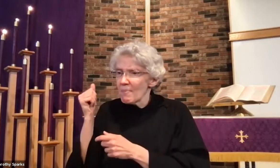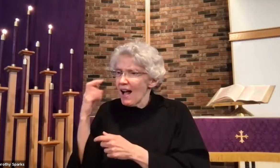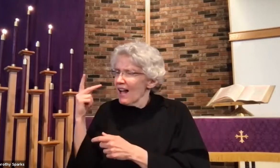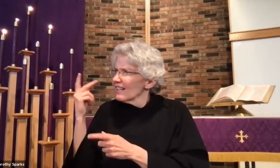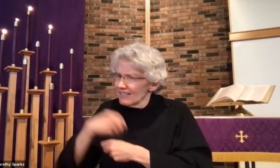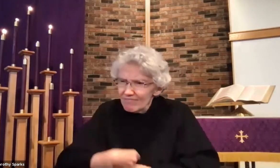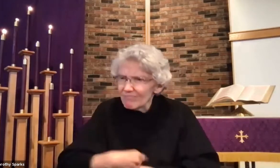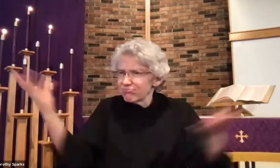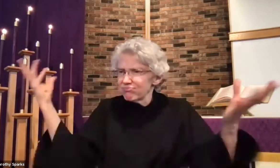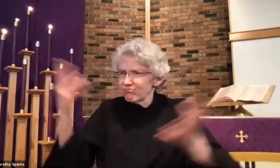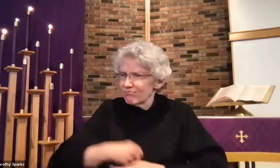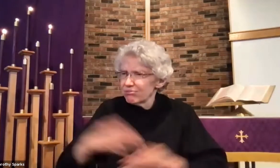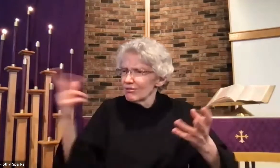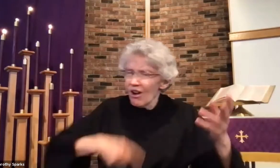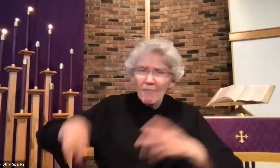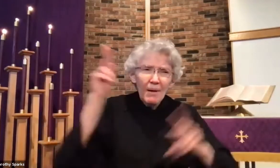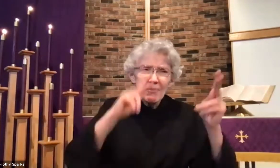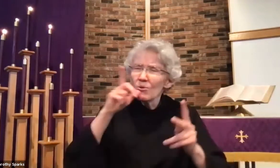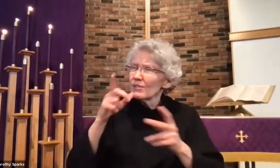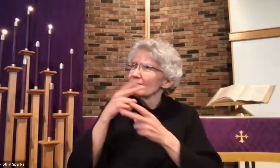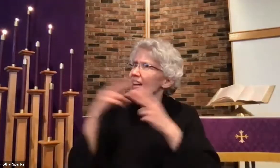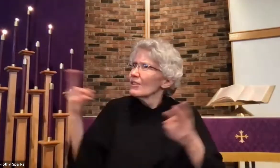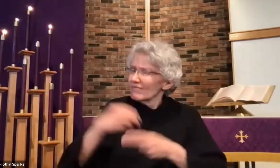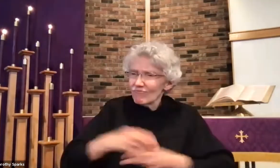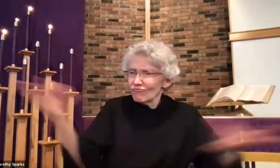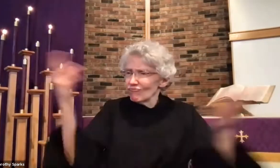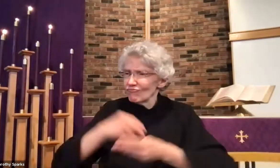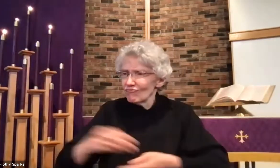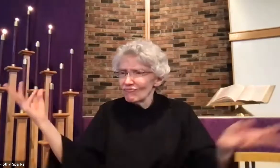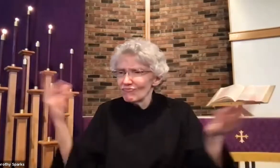He does not hold back anything good.